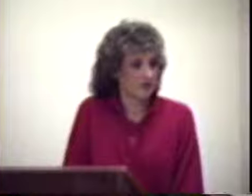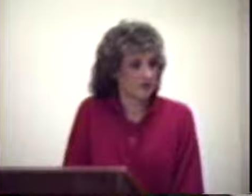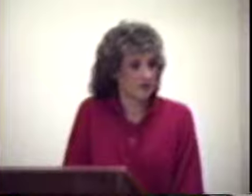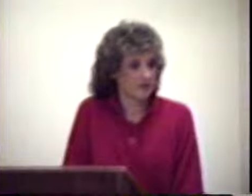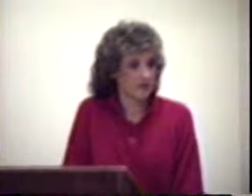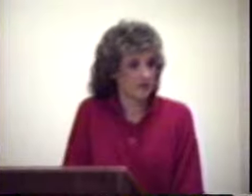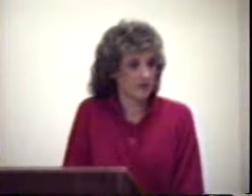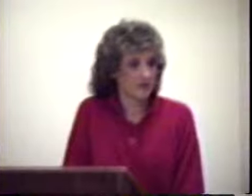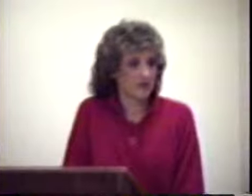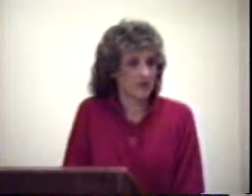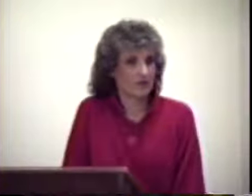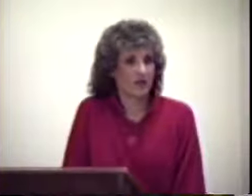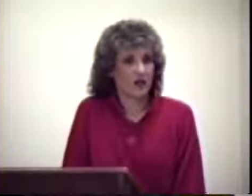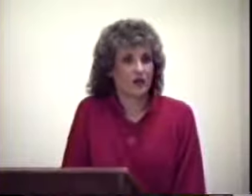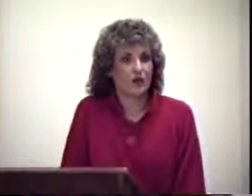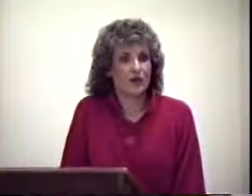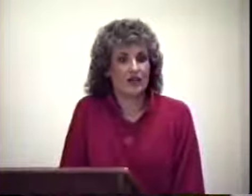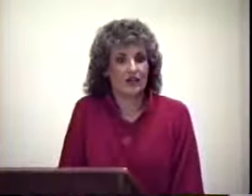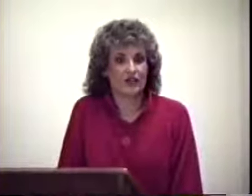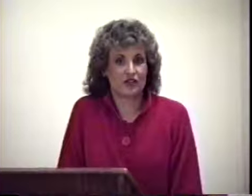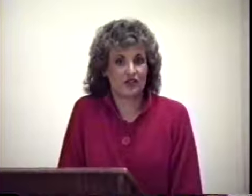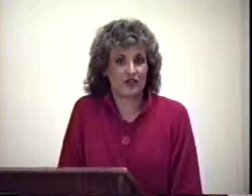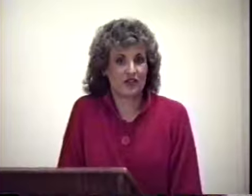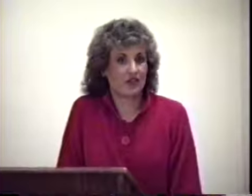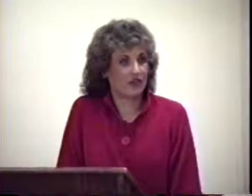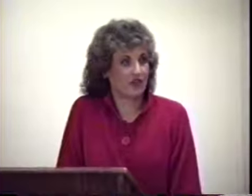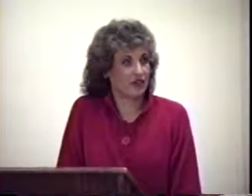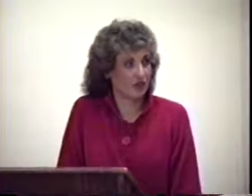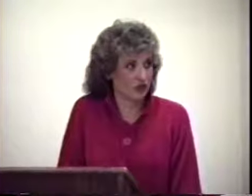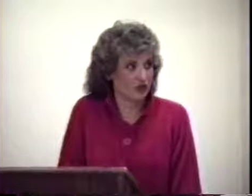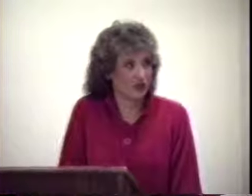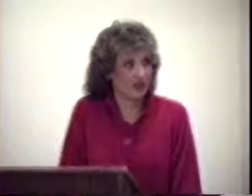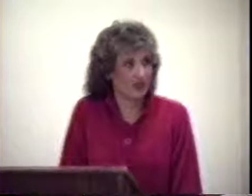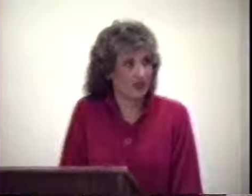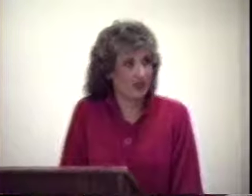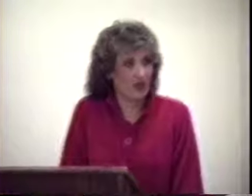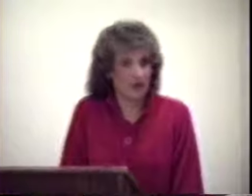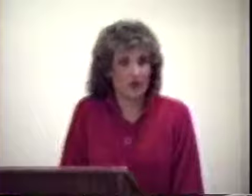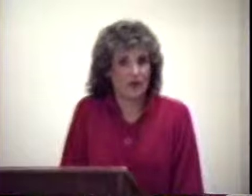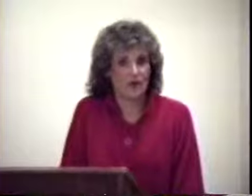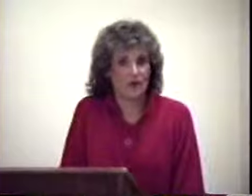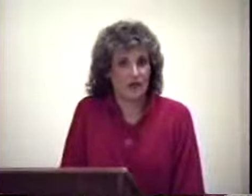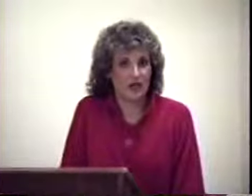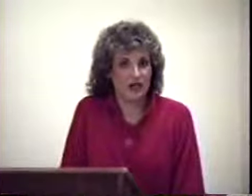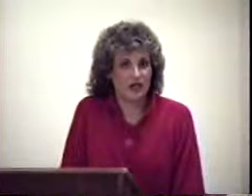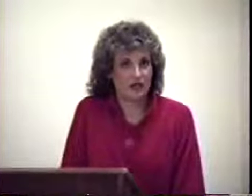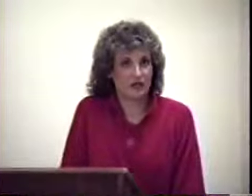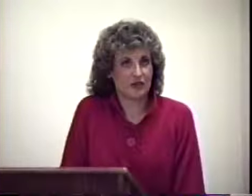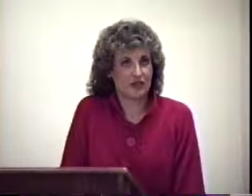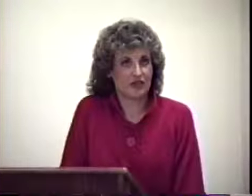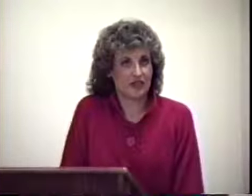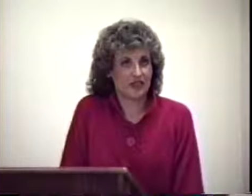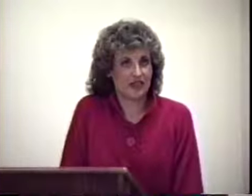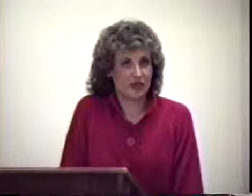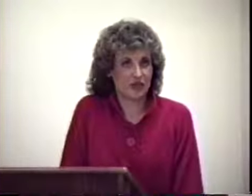class? Well, when I first took it, I took it to learn. And so as far as setting goals,